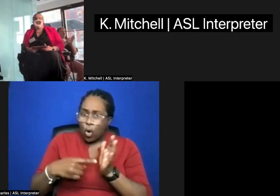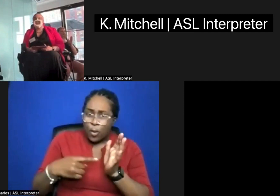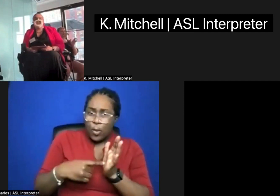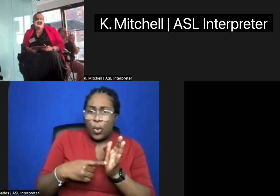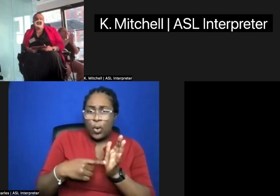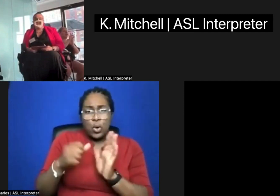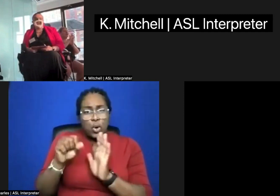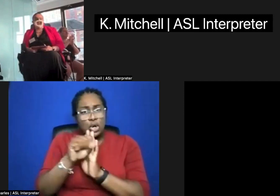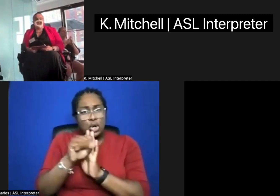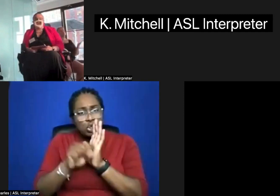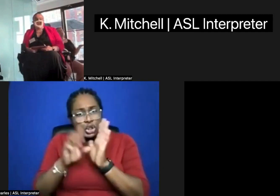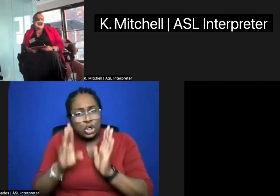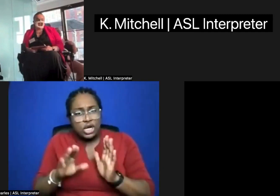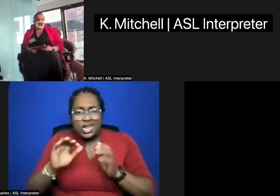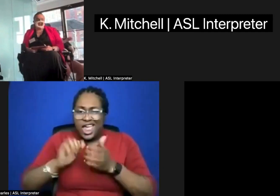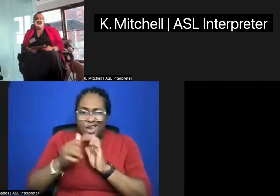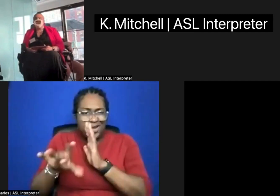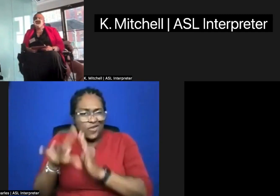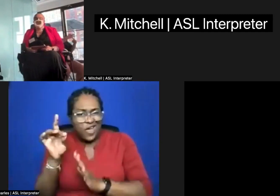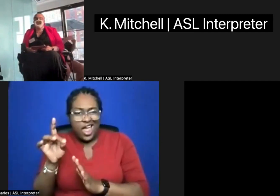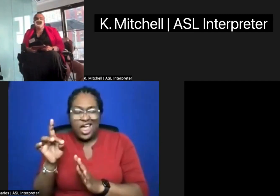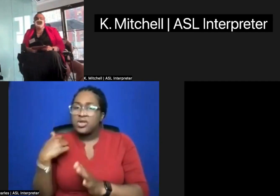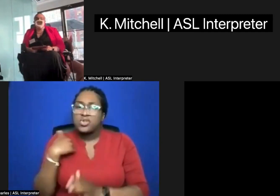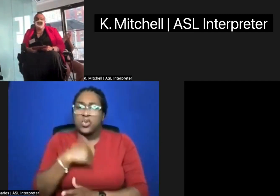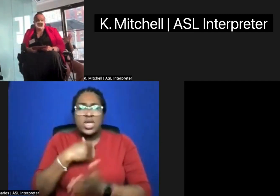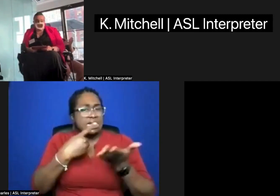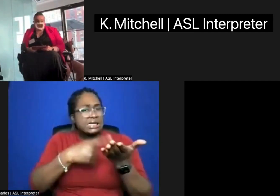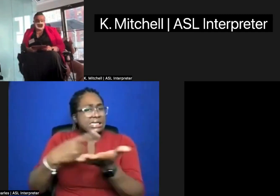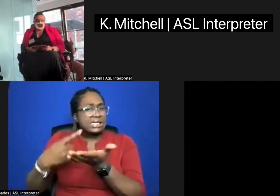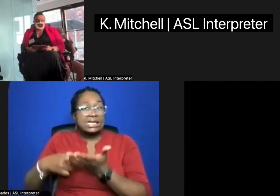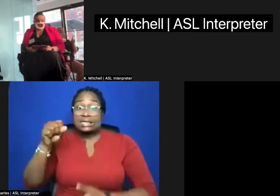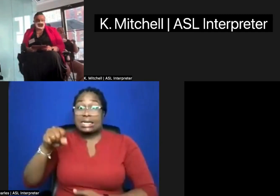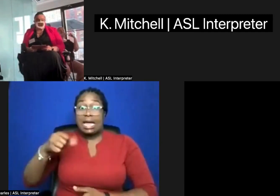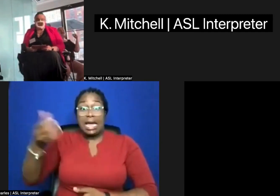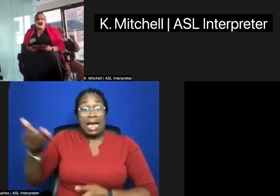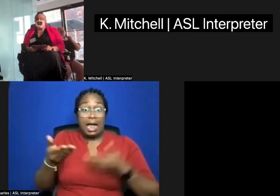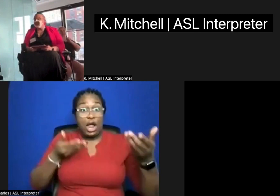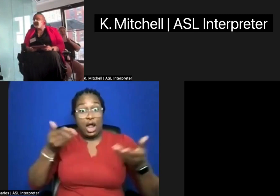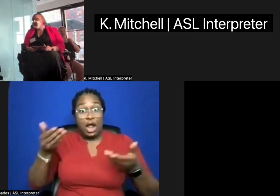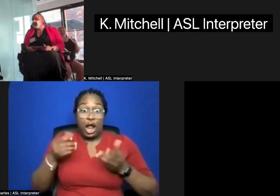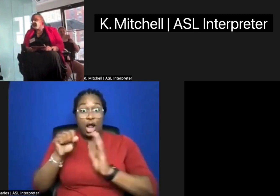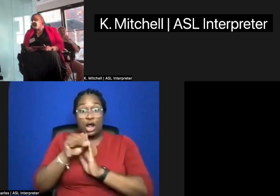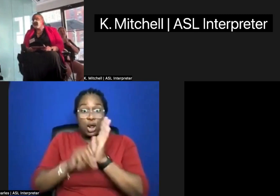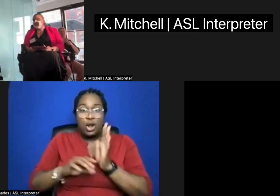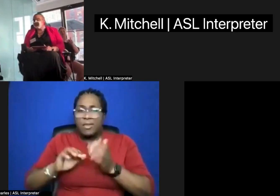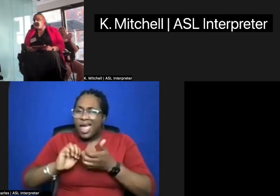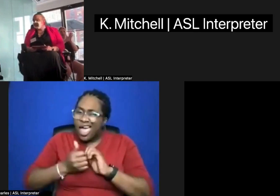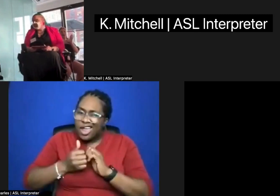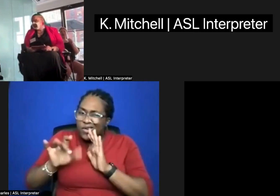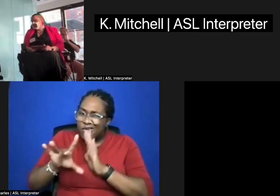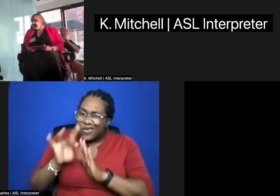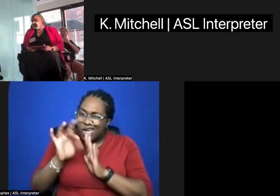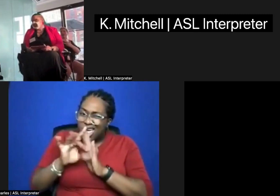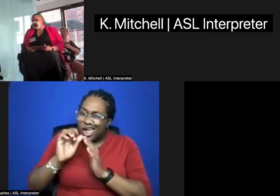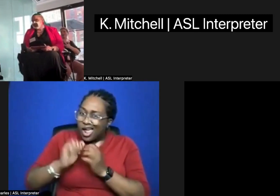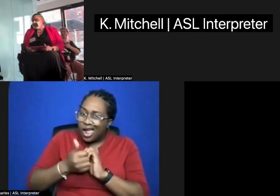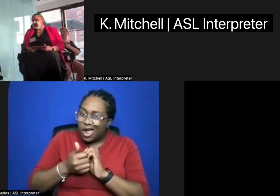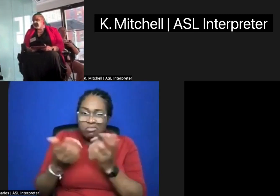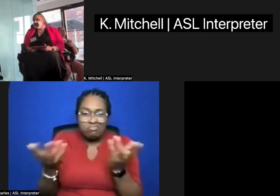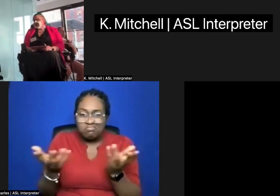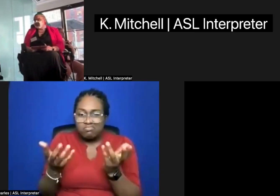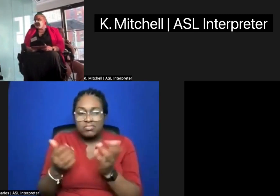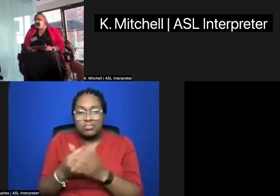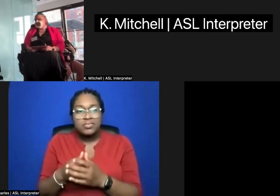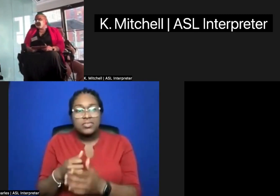about, yes, get a lawyer. You should totally get a lawyer. We've not really explained how you should go about getting a lawyer. So Raina, how can we do that? Well, for